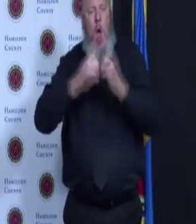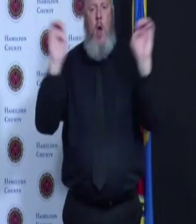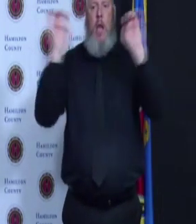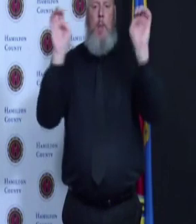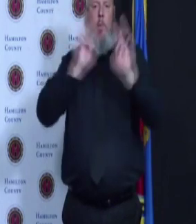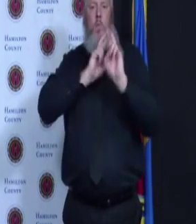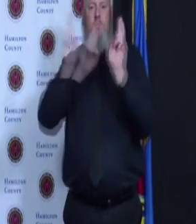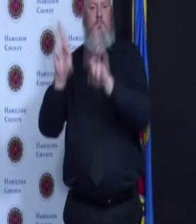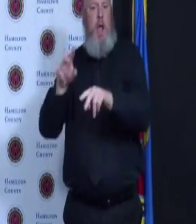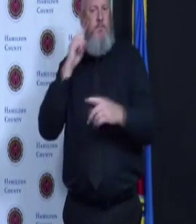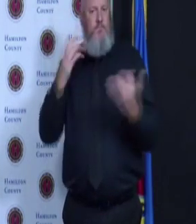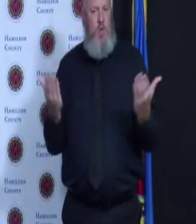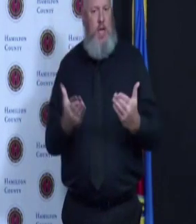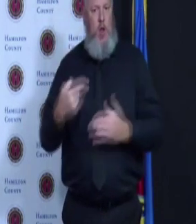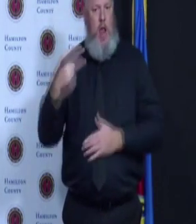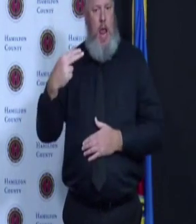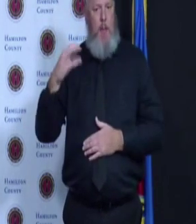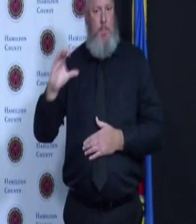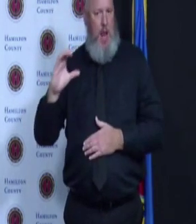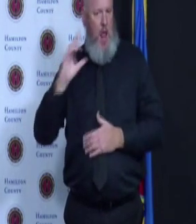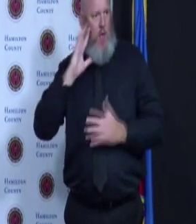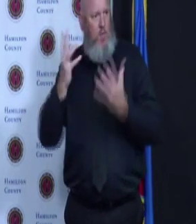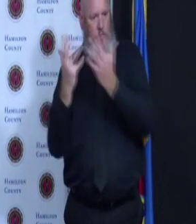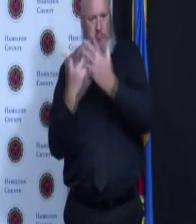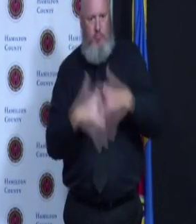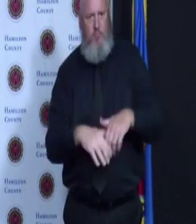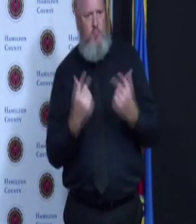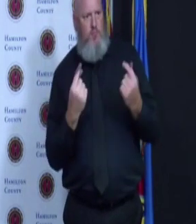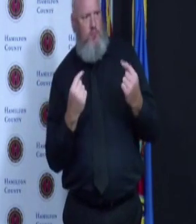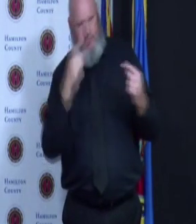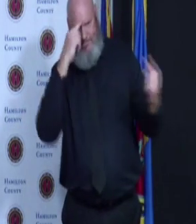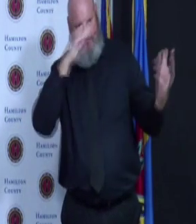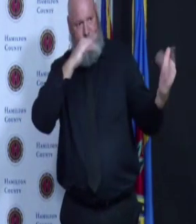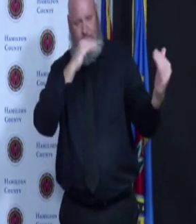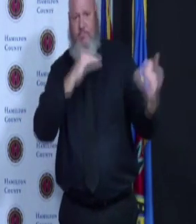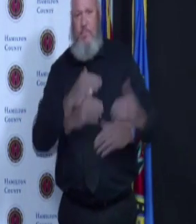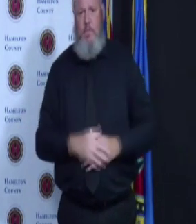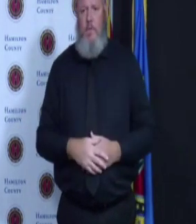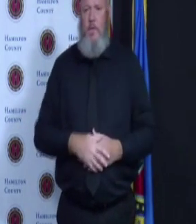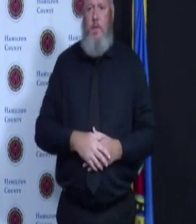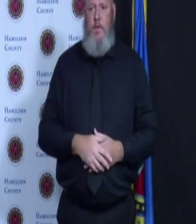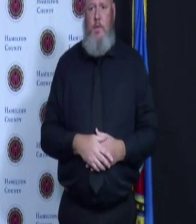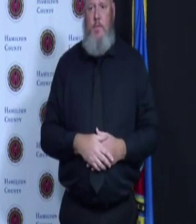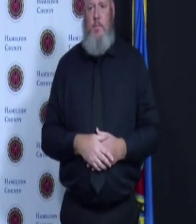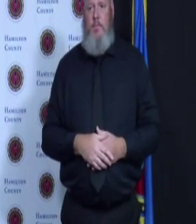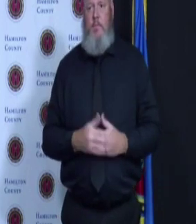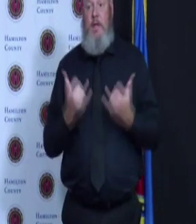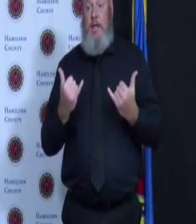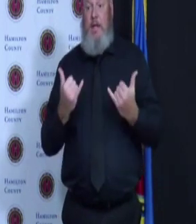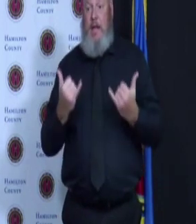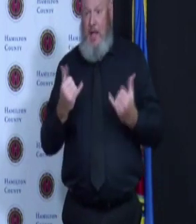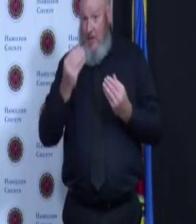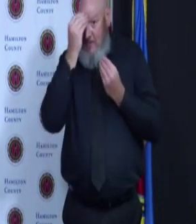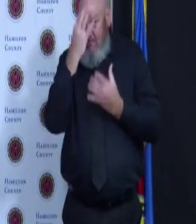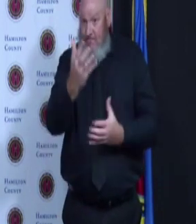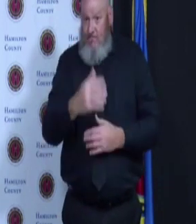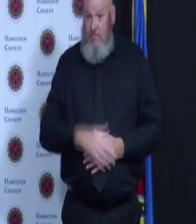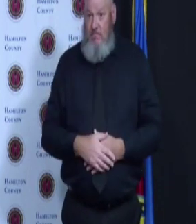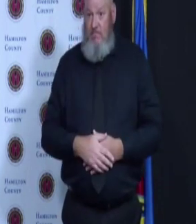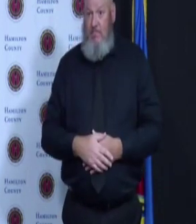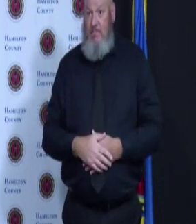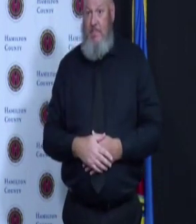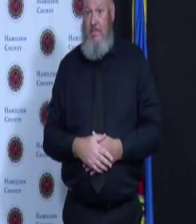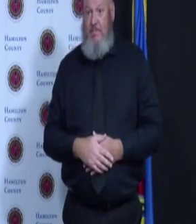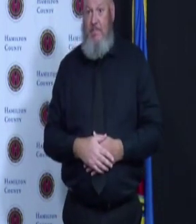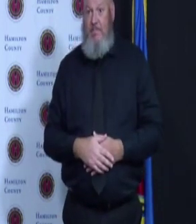Also, as you know, we're receiving questions, some of which I frankly cannot answer. I am not the Commissioner of